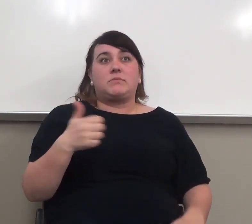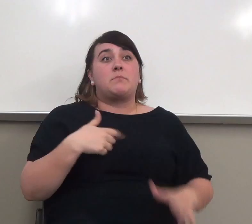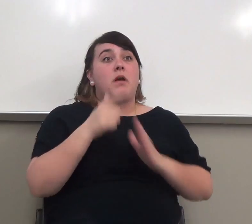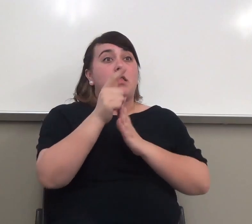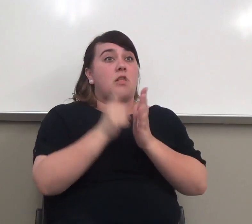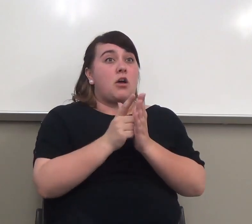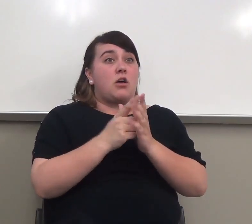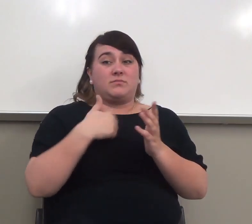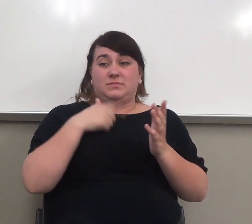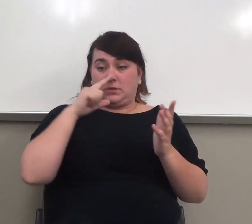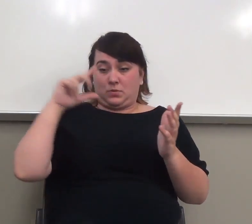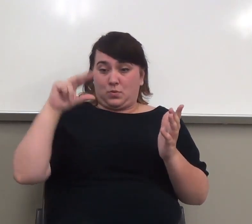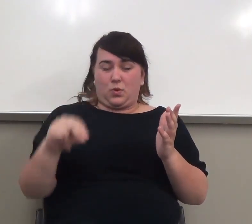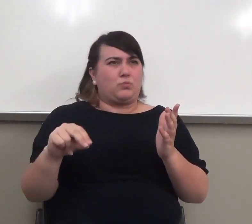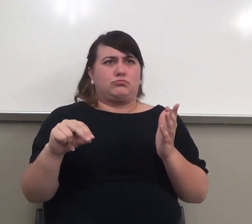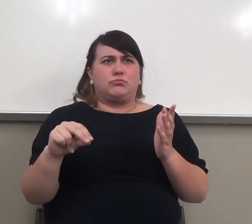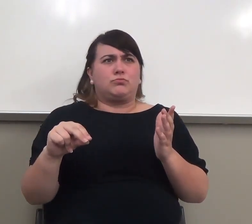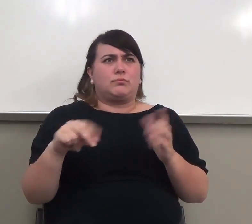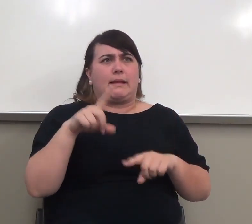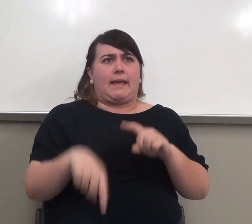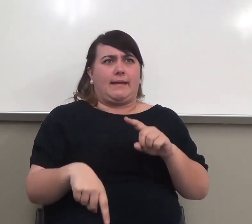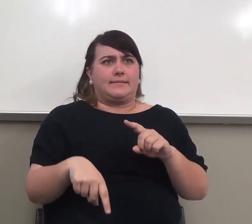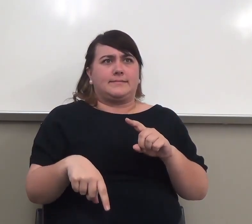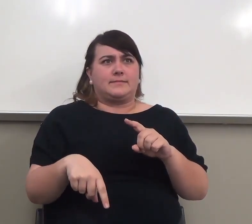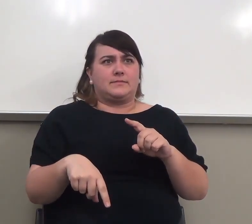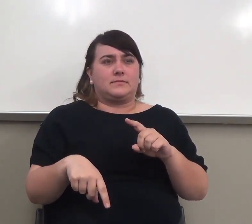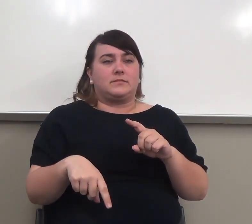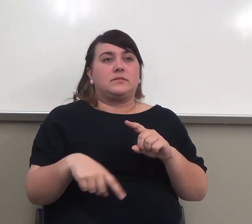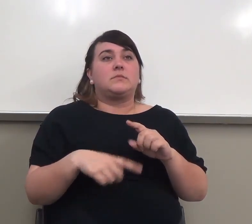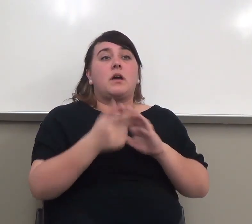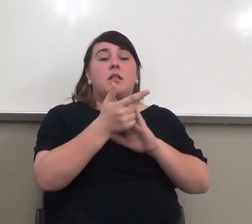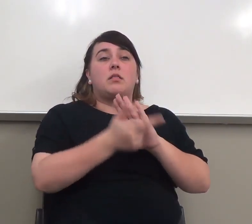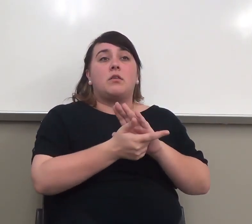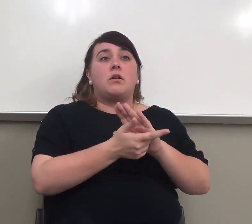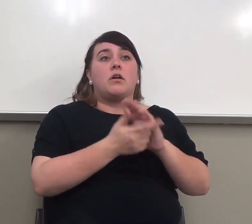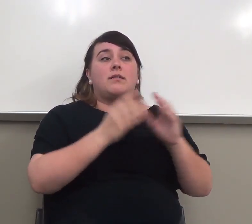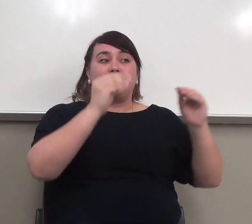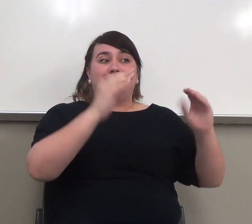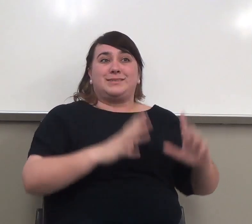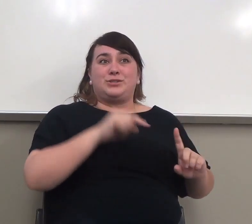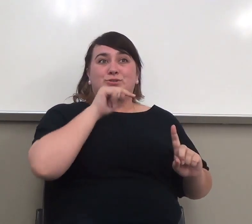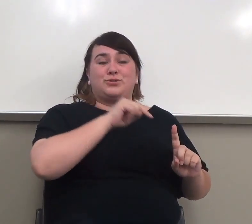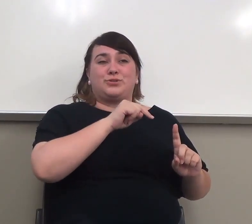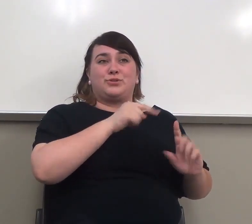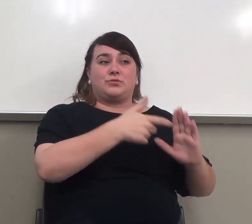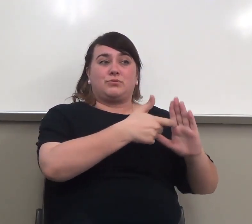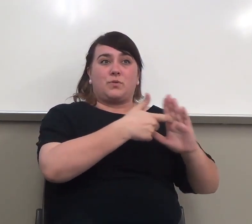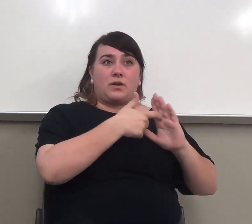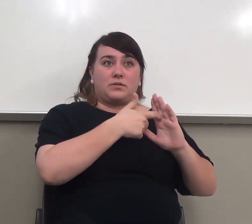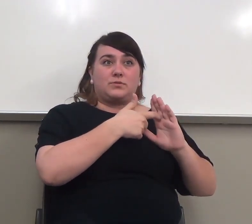supportive services sent me a form at the beginning of the semester that said, this student is going to be in your class, she needs to have these